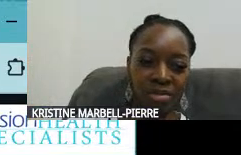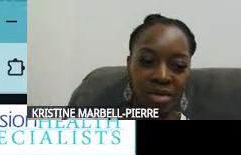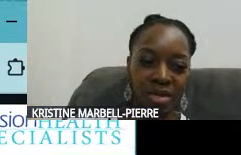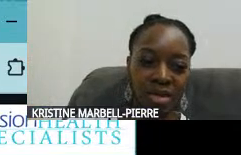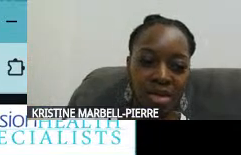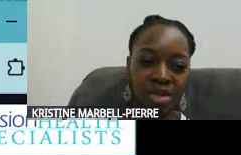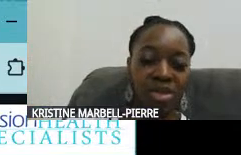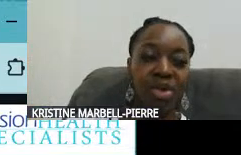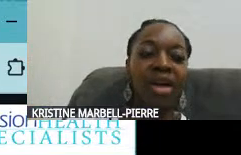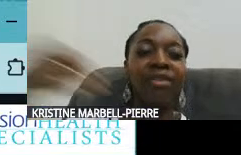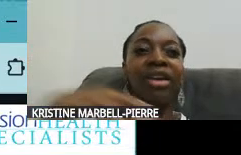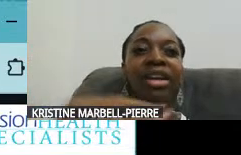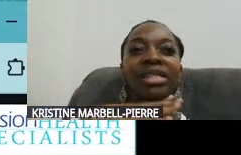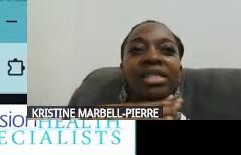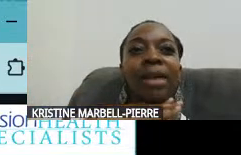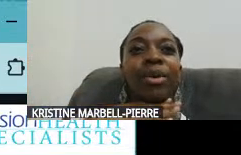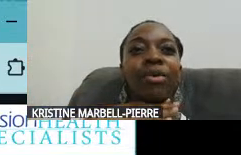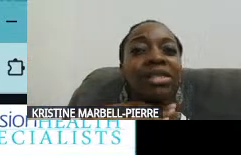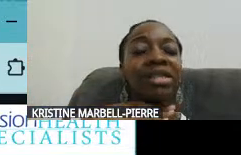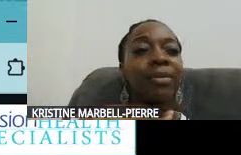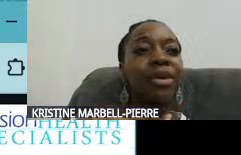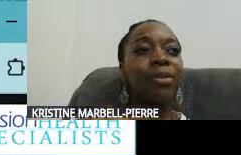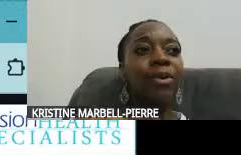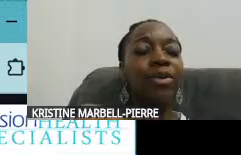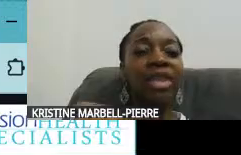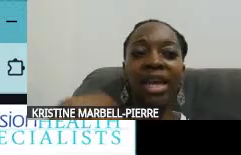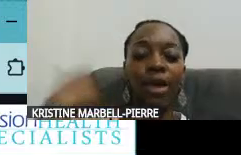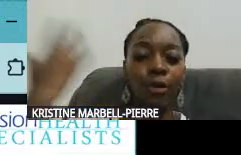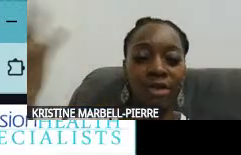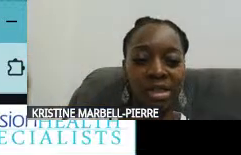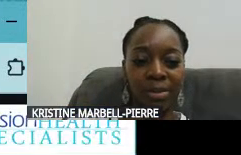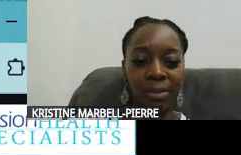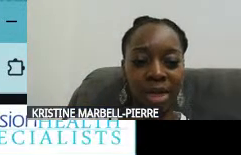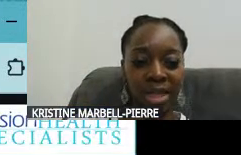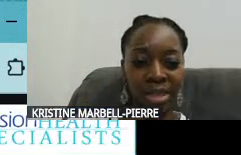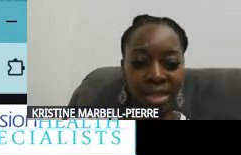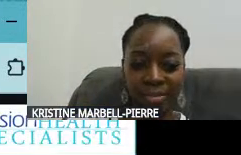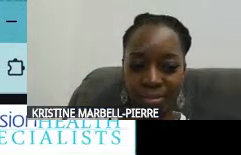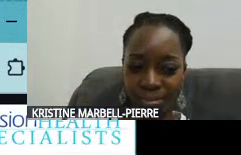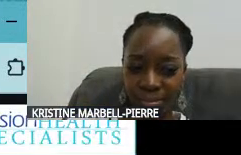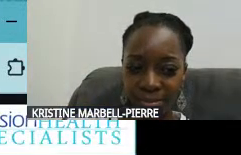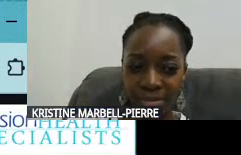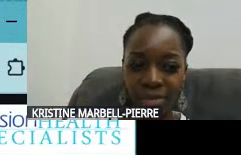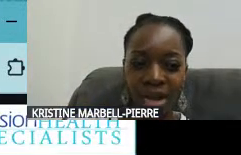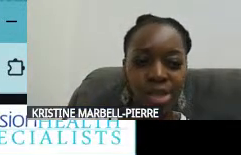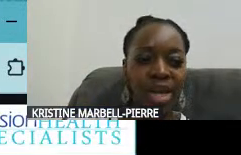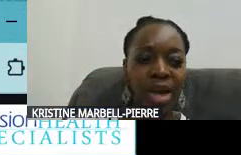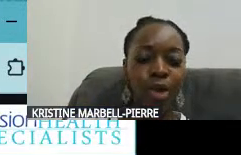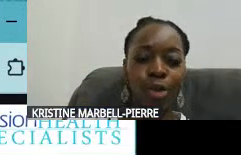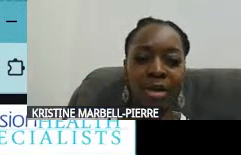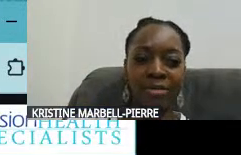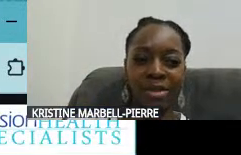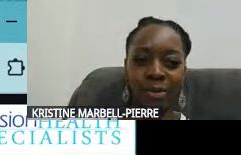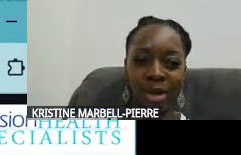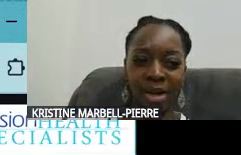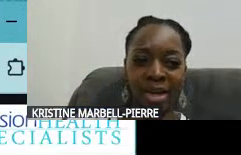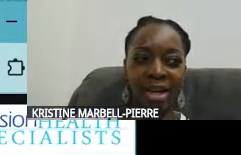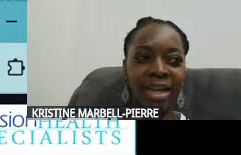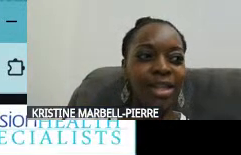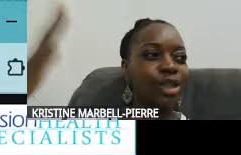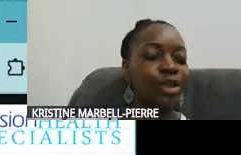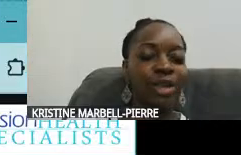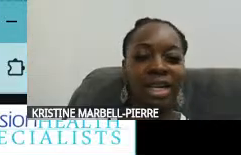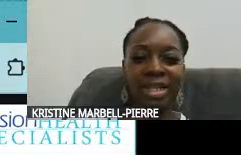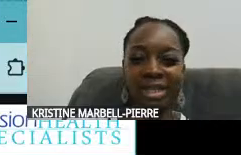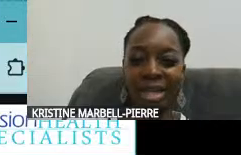change. So I'll give you an example. For some people, they get overstimulated, right? You get home after work,